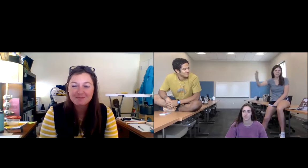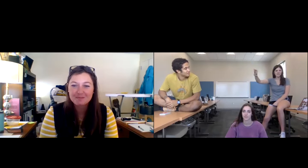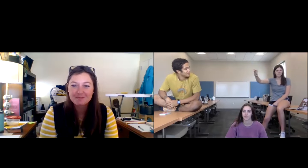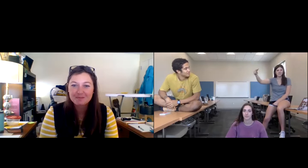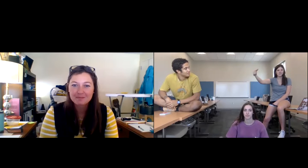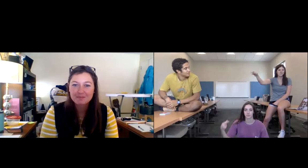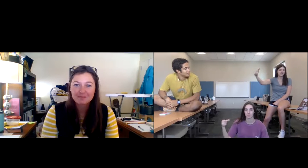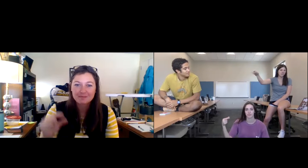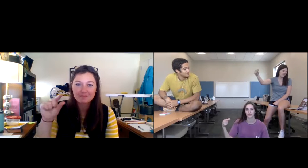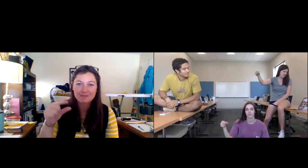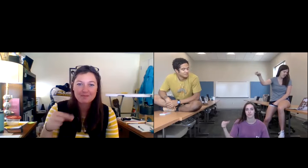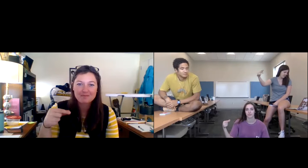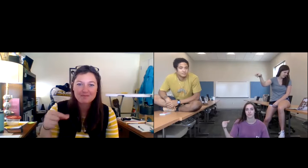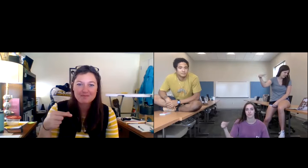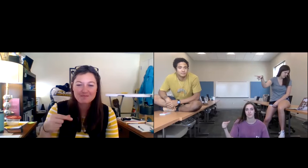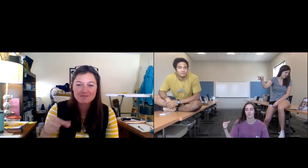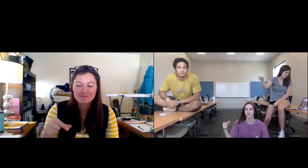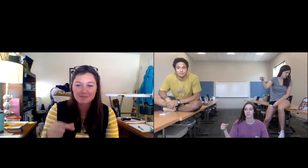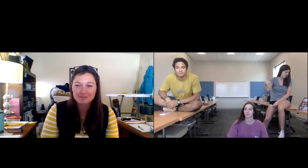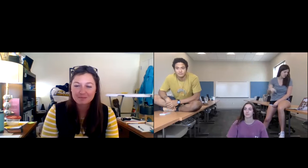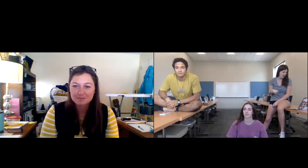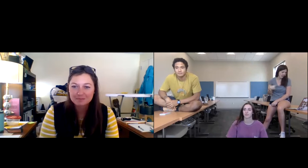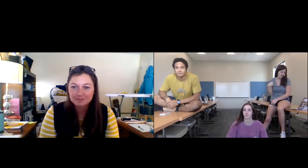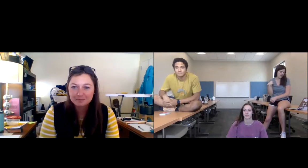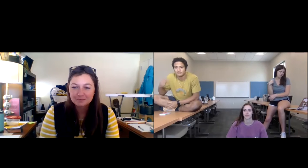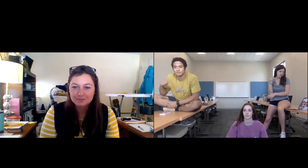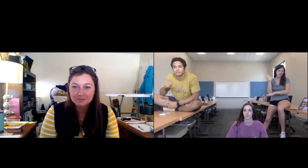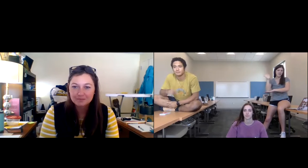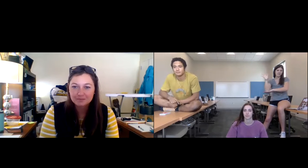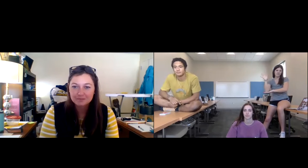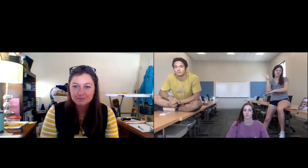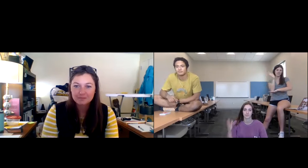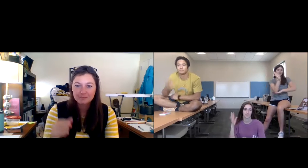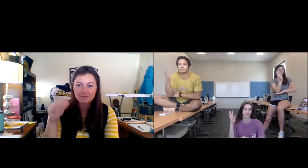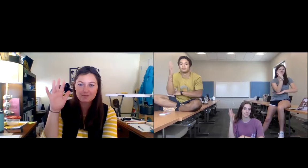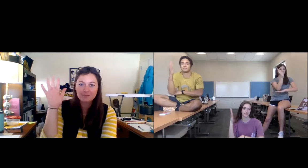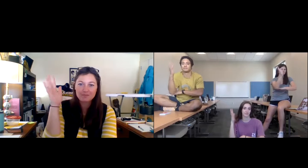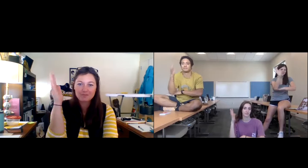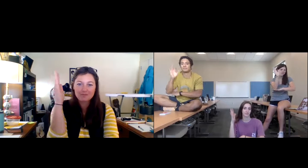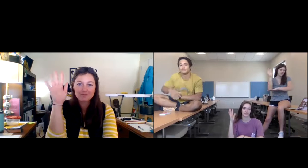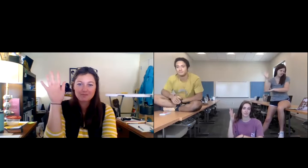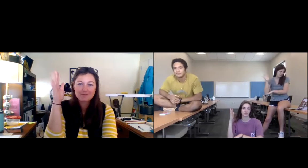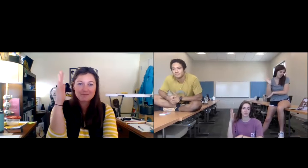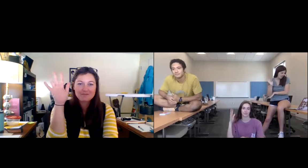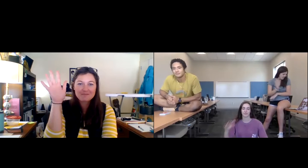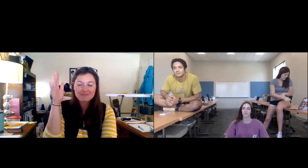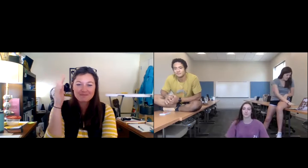green is just the G shaken, and then trees. Multiple.